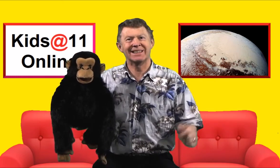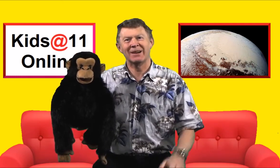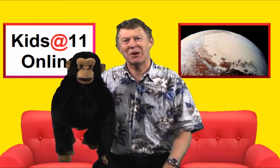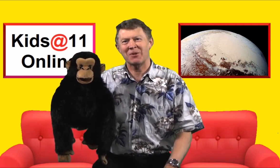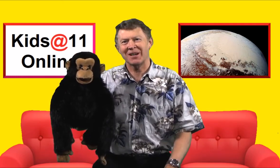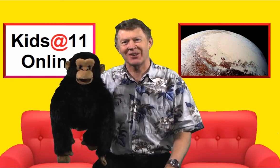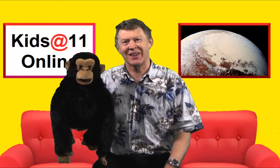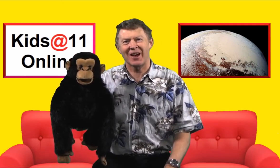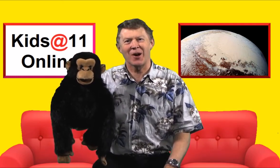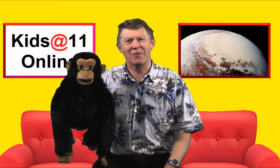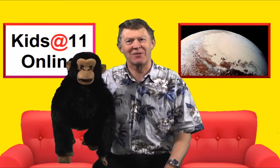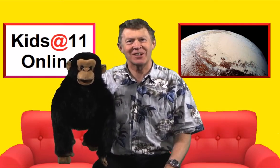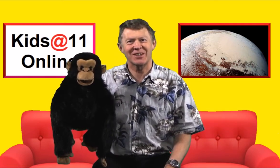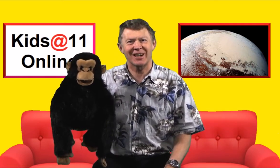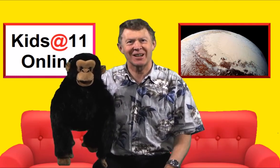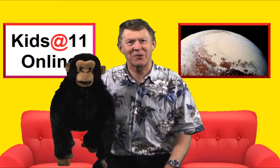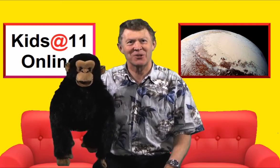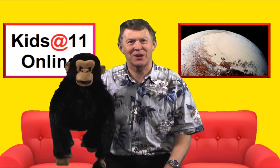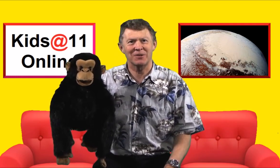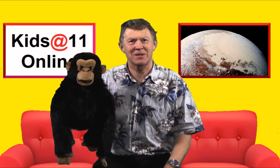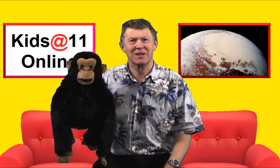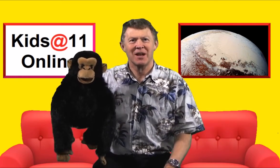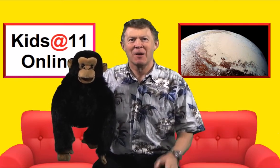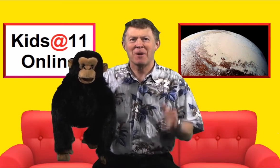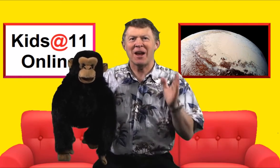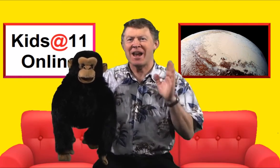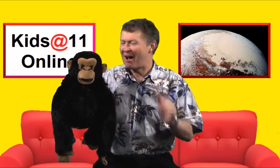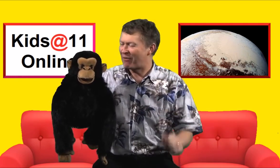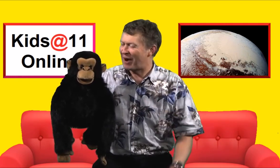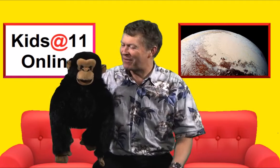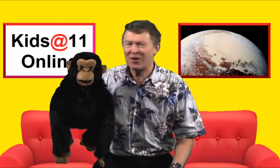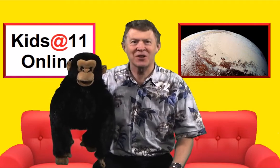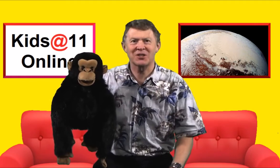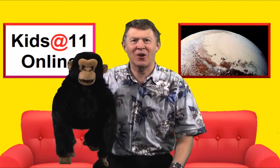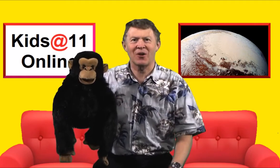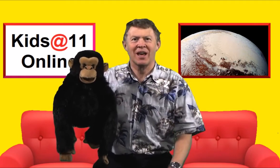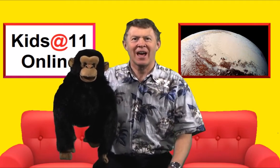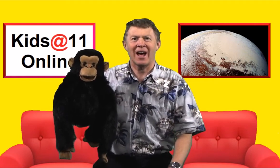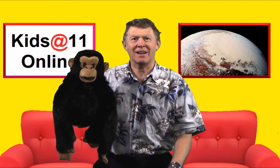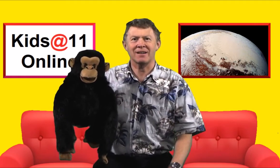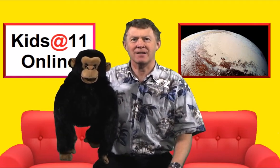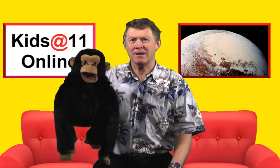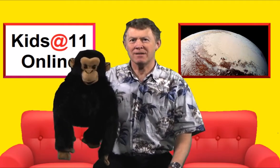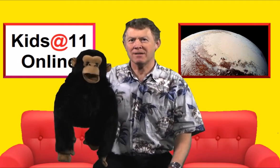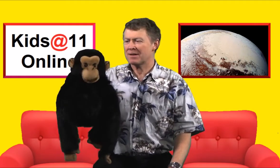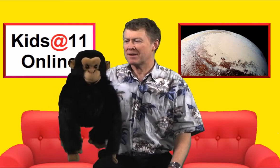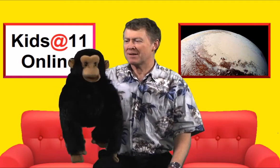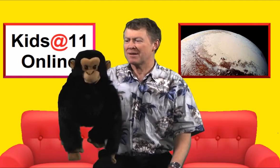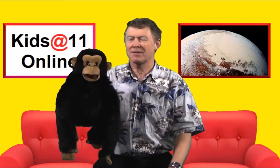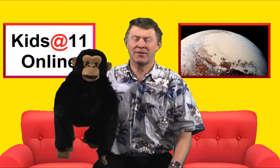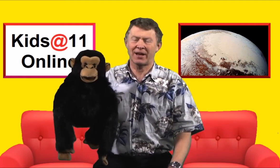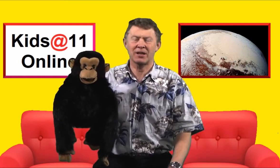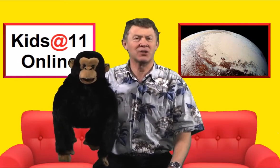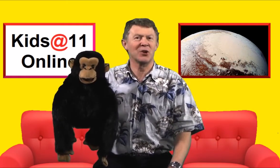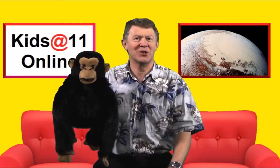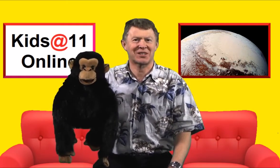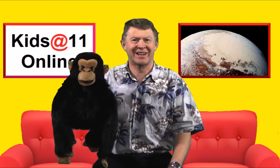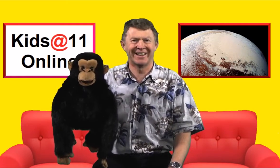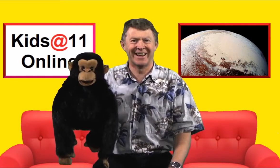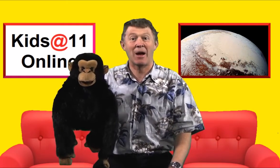We're quite good at that, aren't we? Recycling old jokes. But now for our first song, and it's How Broad, How Long? Thank you, George. How